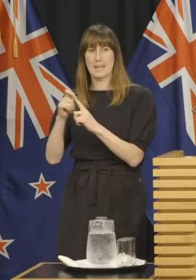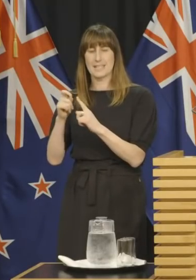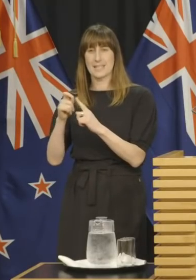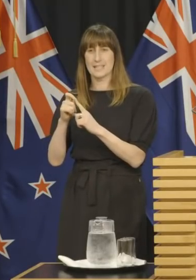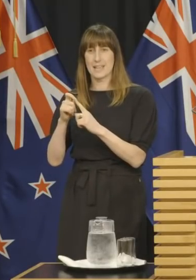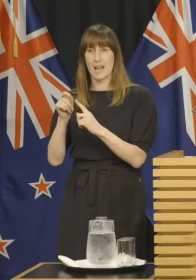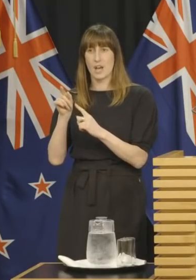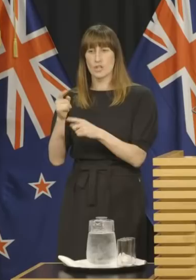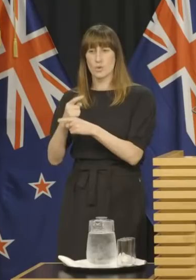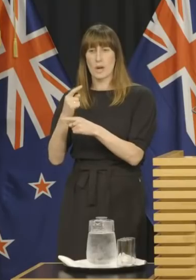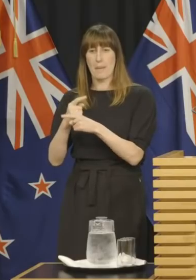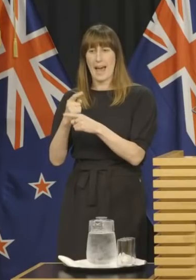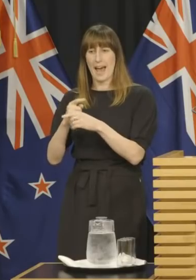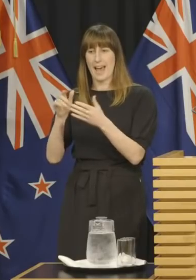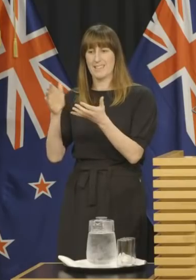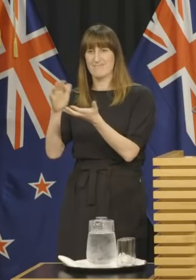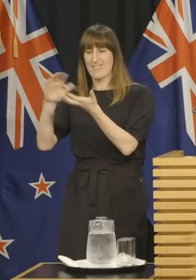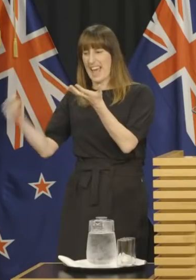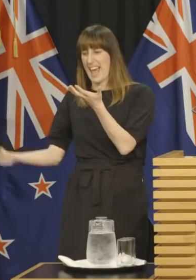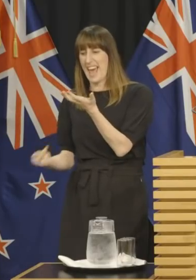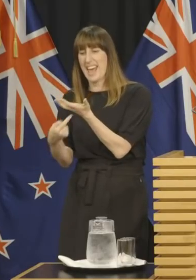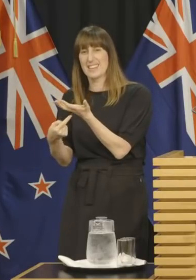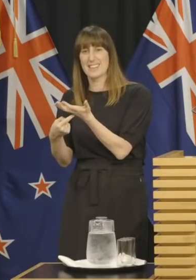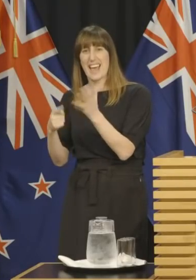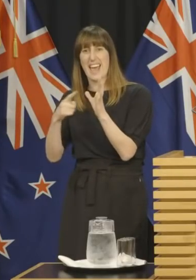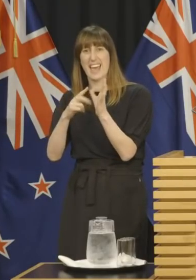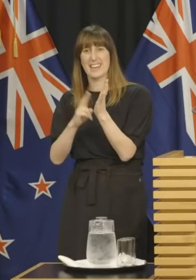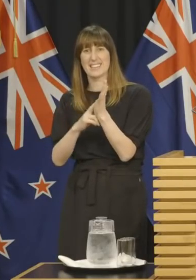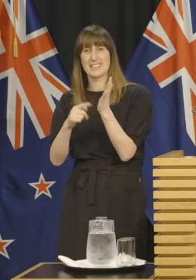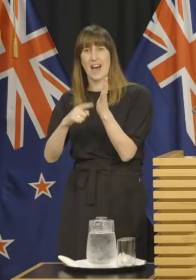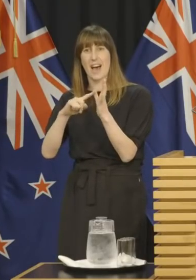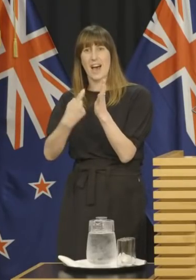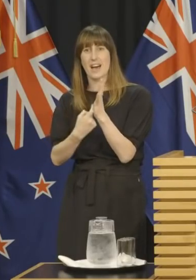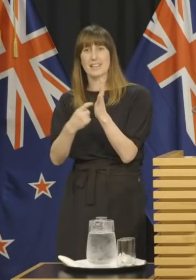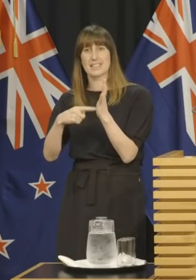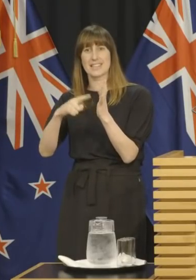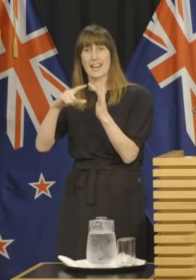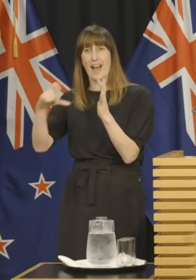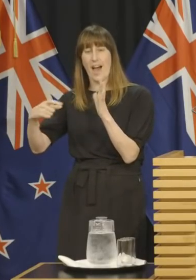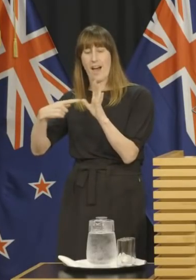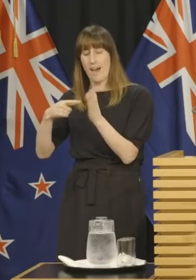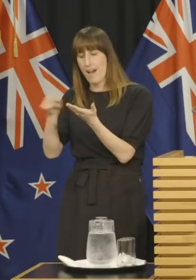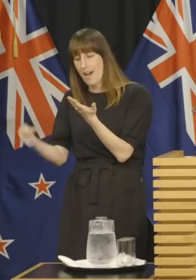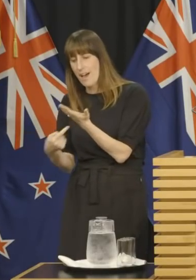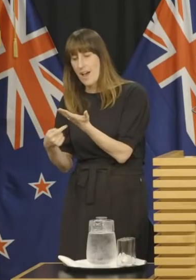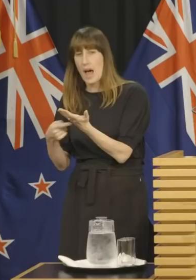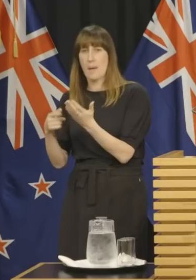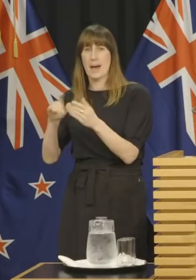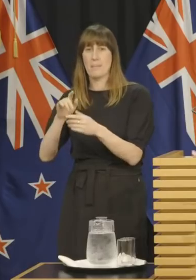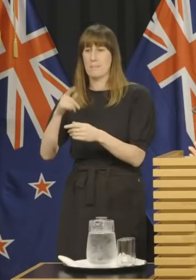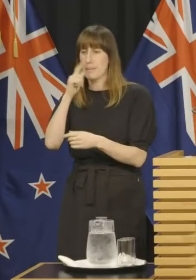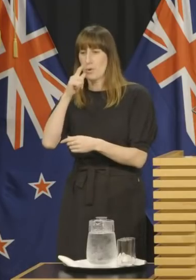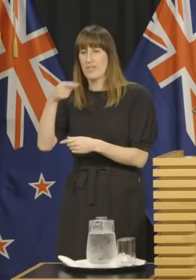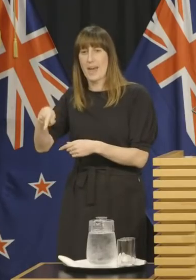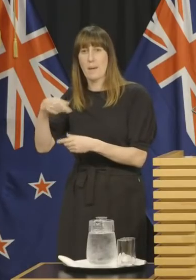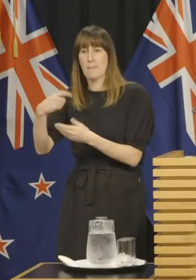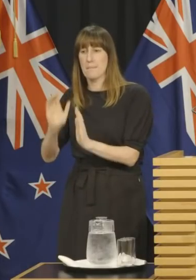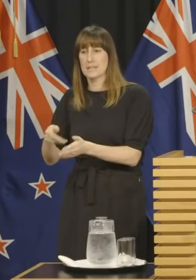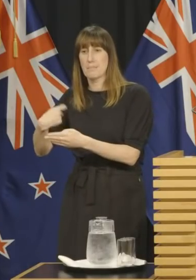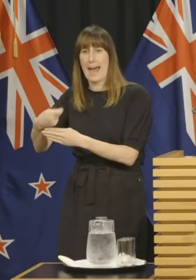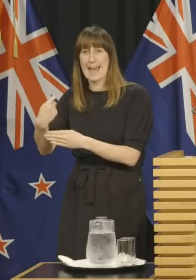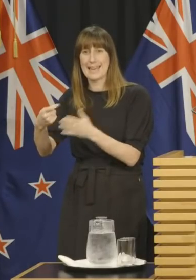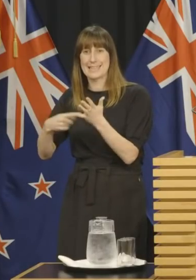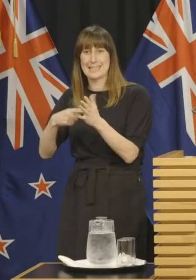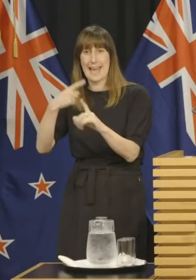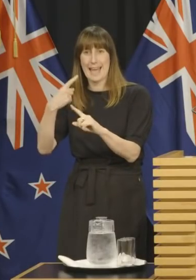spots. I'll pick those up on the tiles. I'll pick up general matters on the tiles. You'll be hearing from me